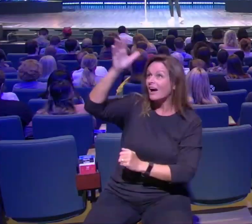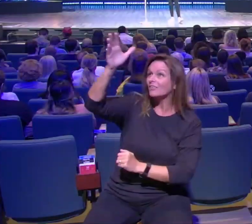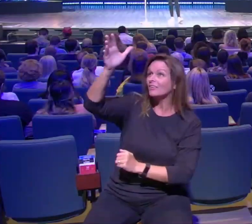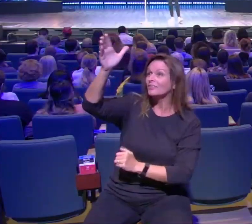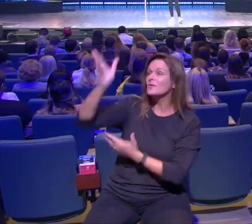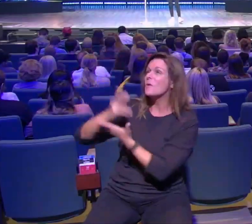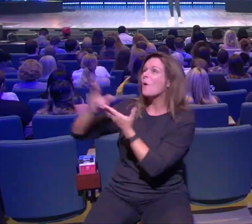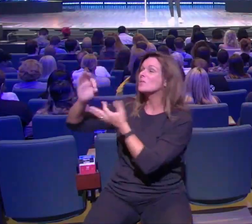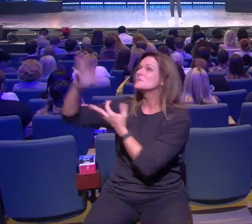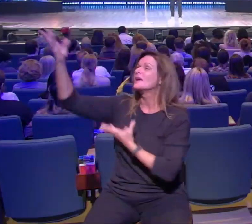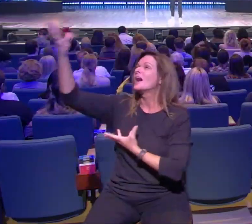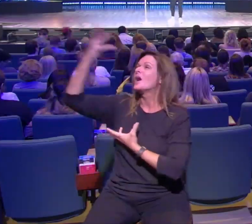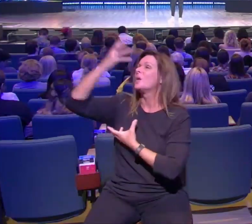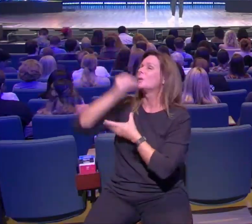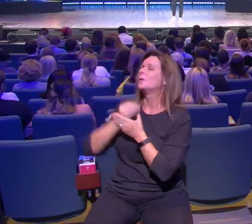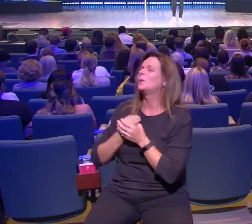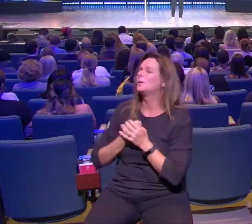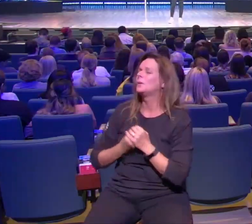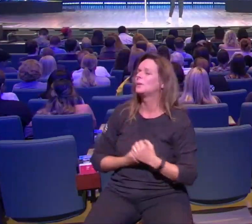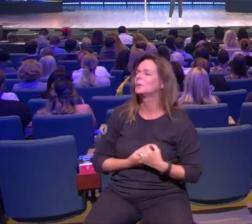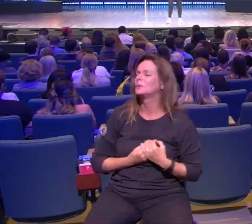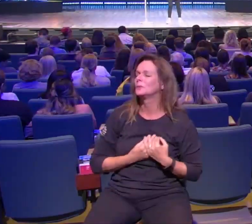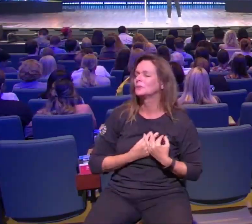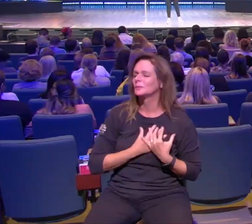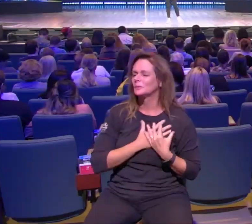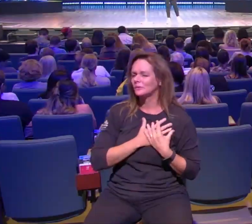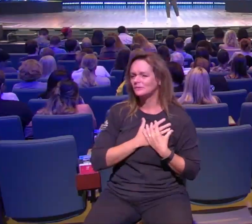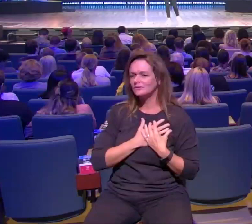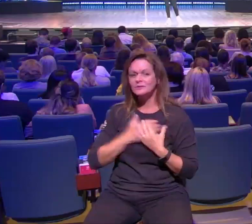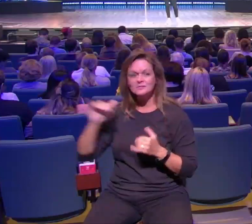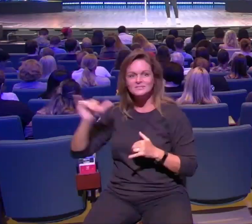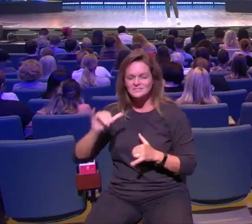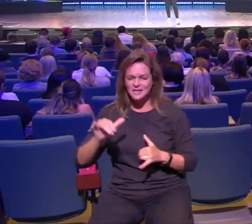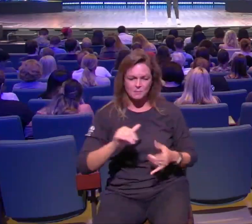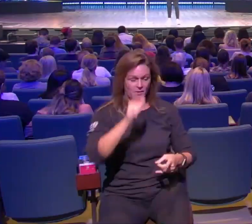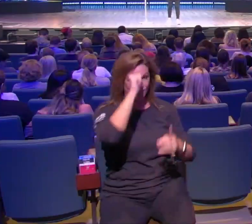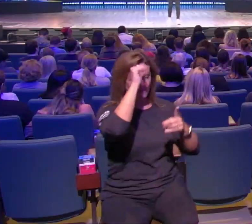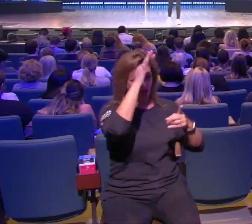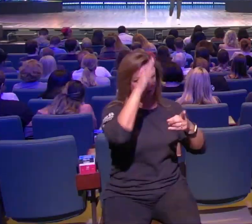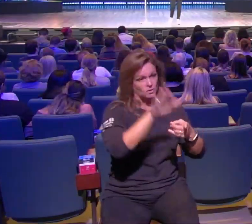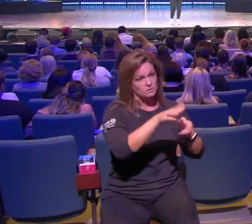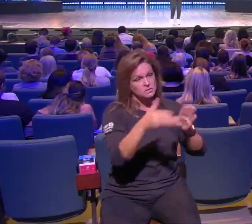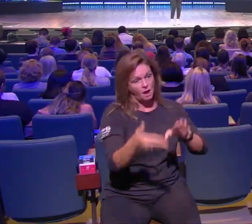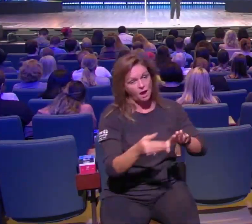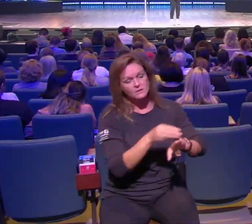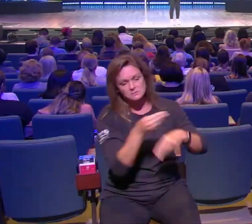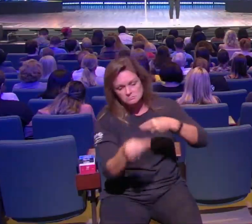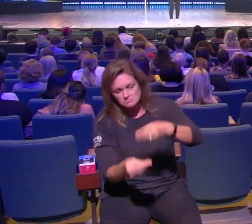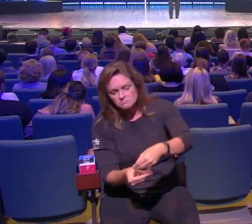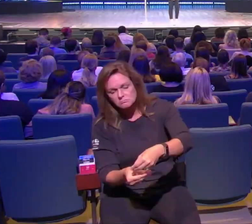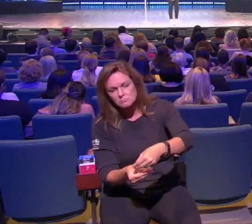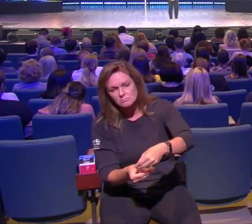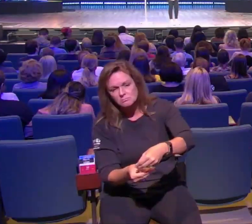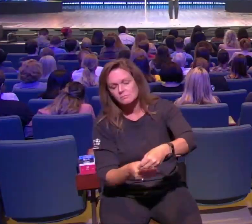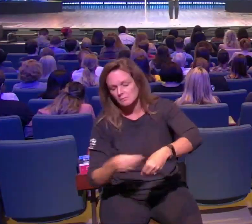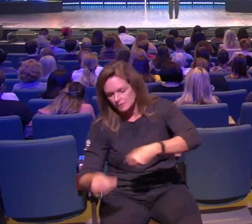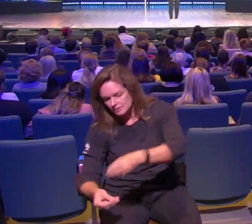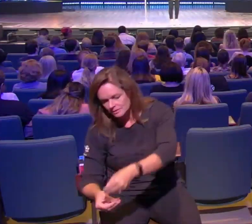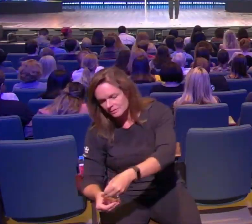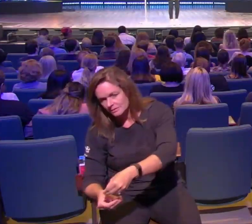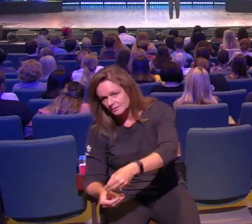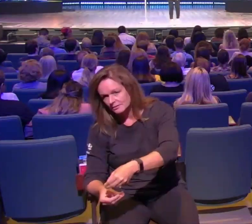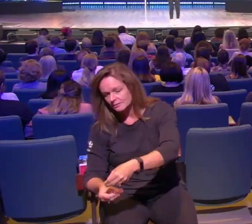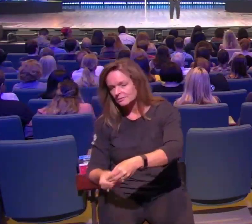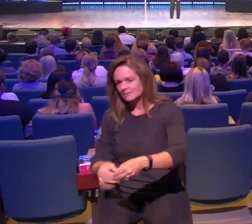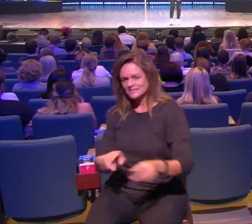child, you are an heir. And as an heir, you have an inheritance. And that inheritance that God has for you is freedom.